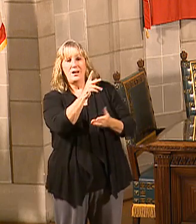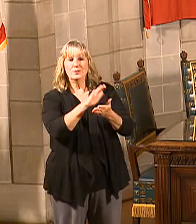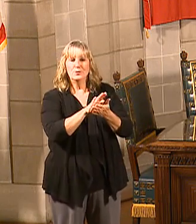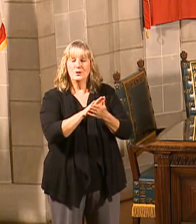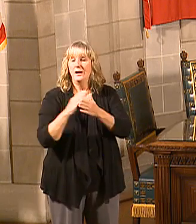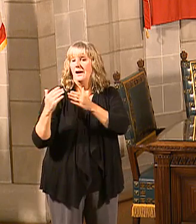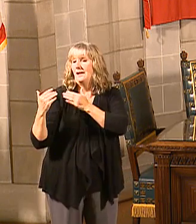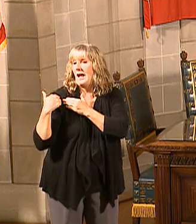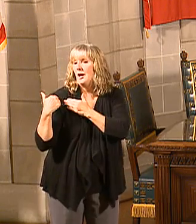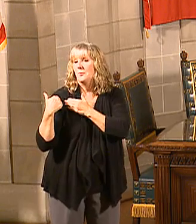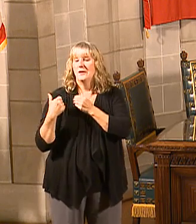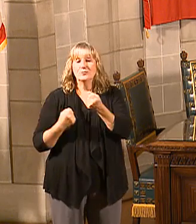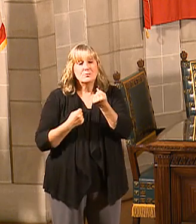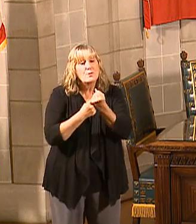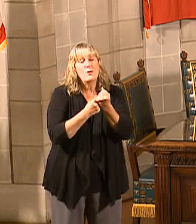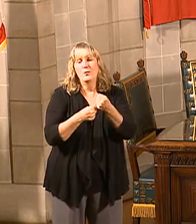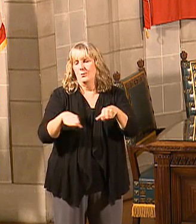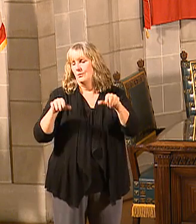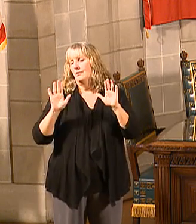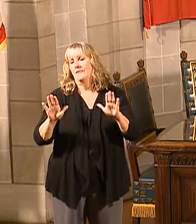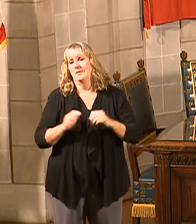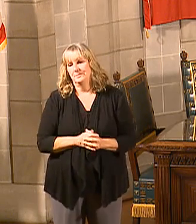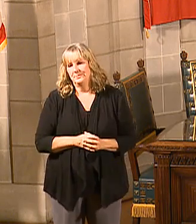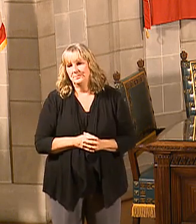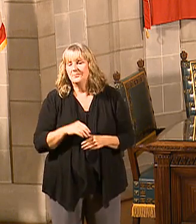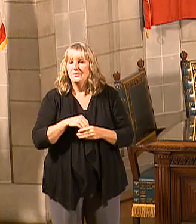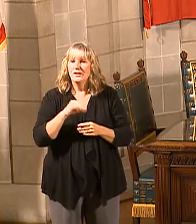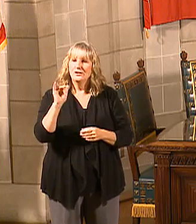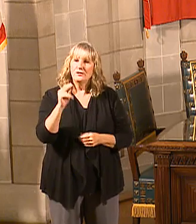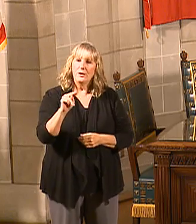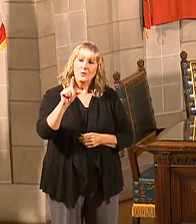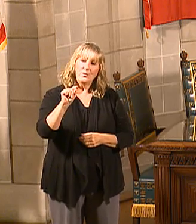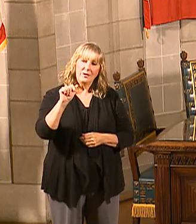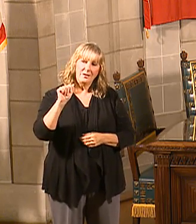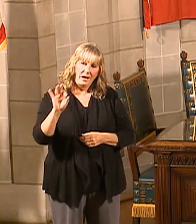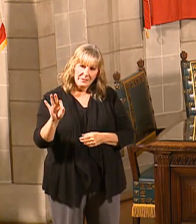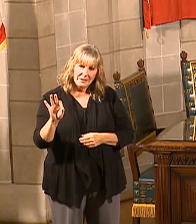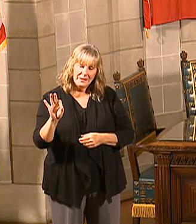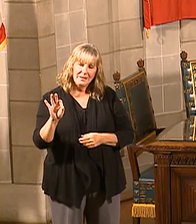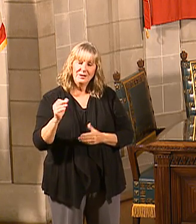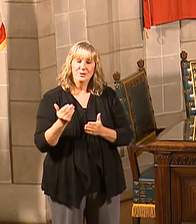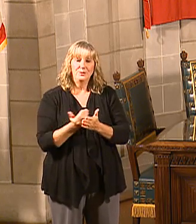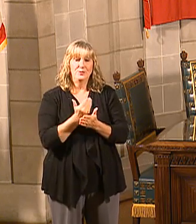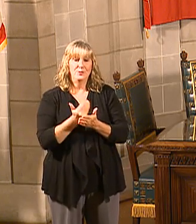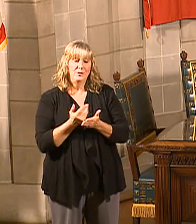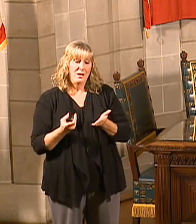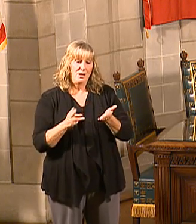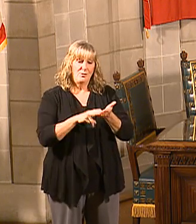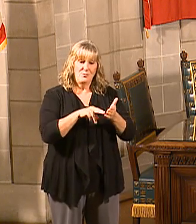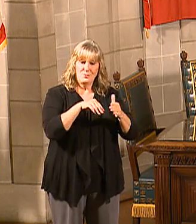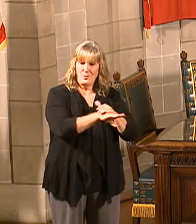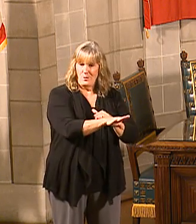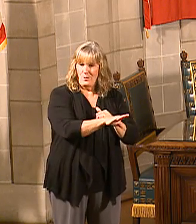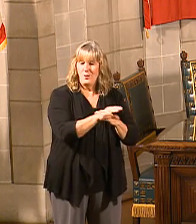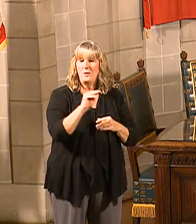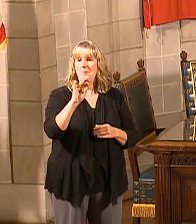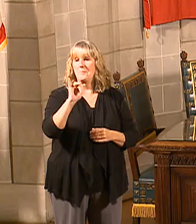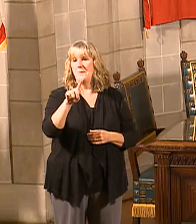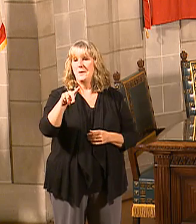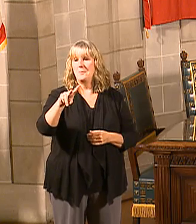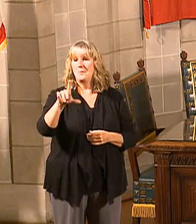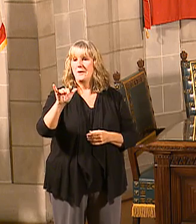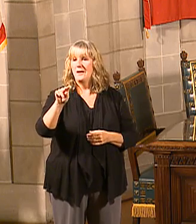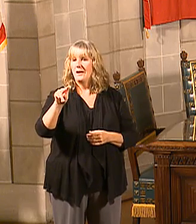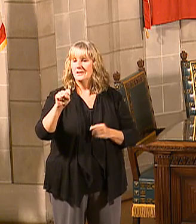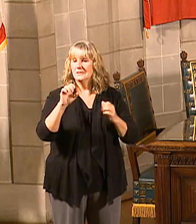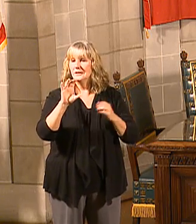support they offered was phenomenal. In January of 2019, I was newly enrolled student at Mid-Plains Community College in